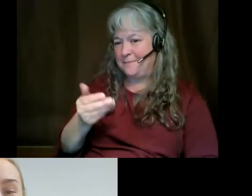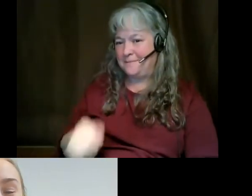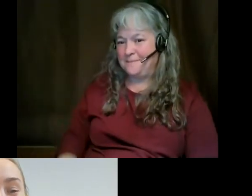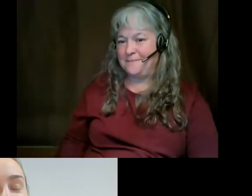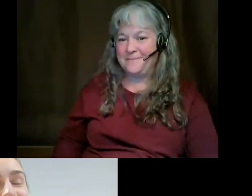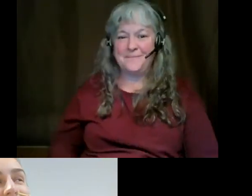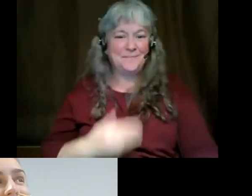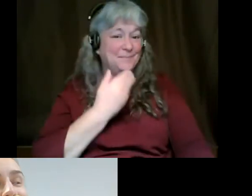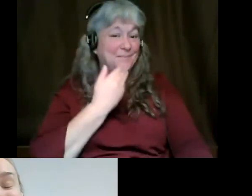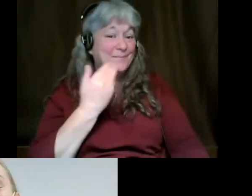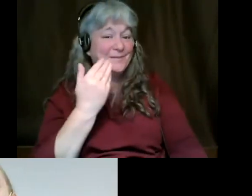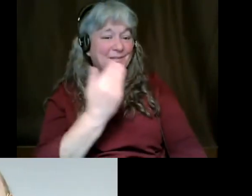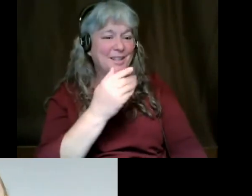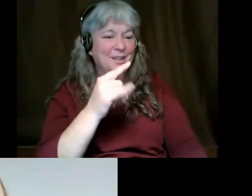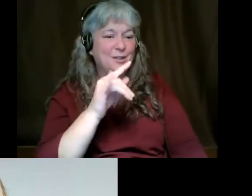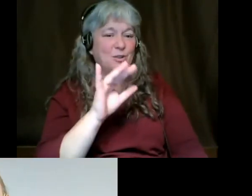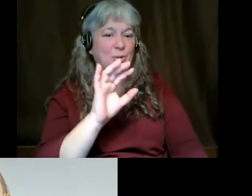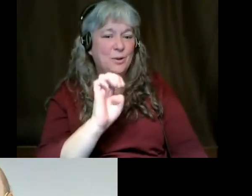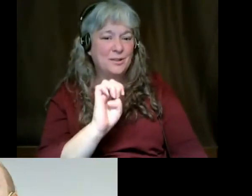Thank you, George.